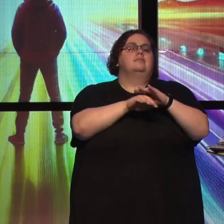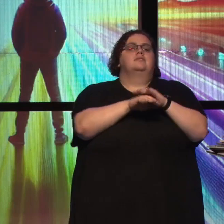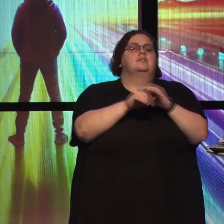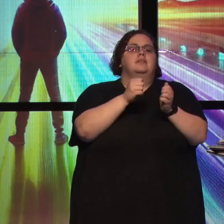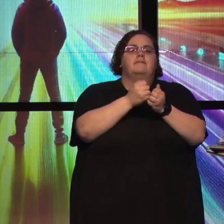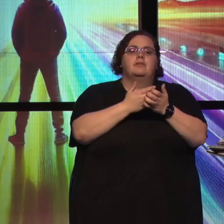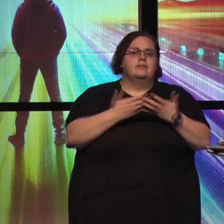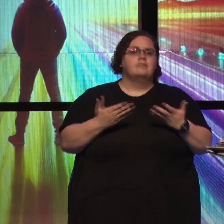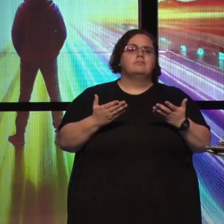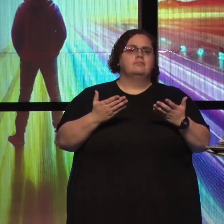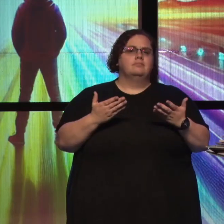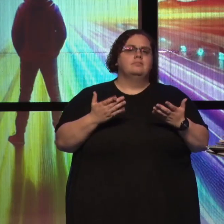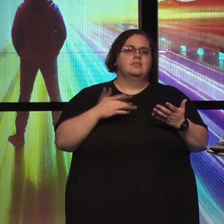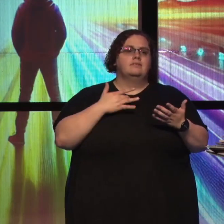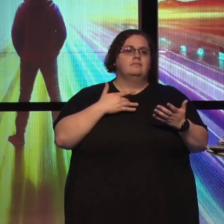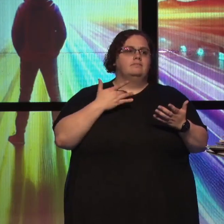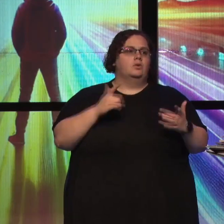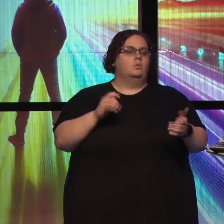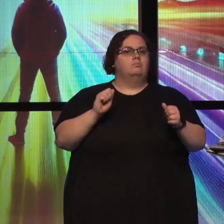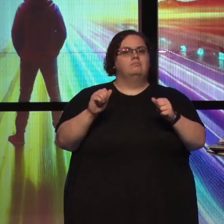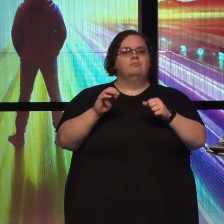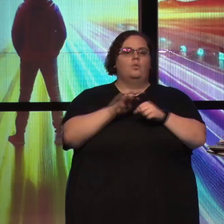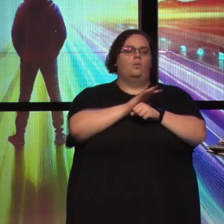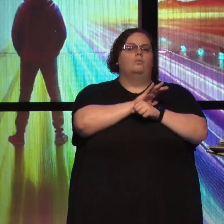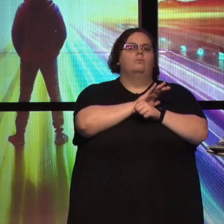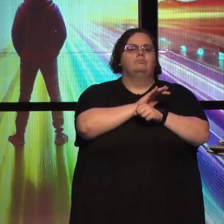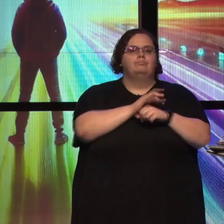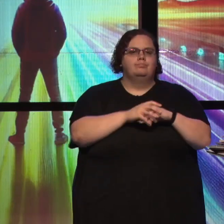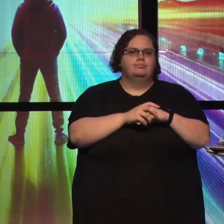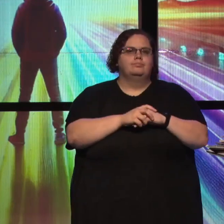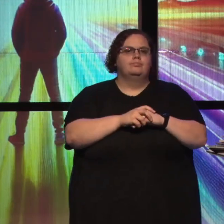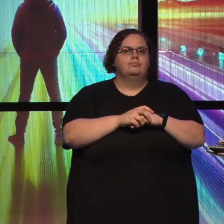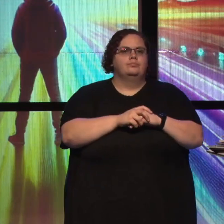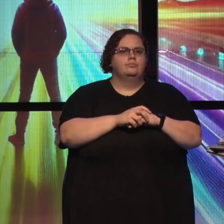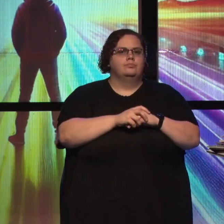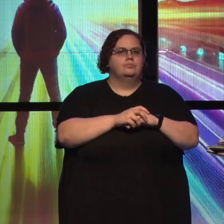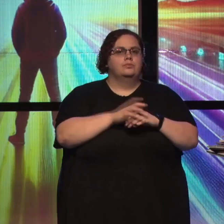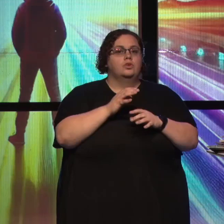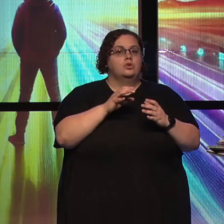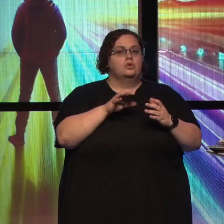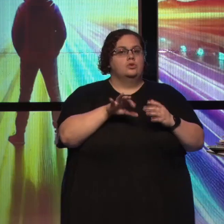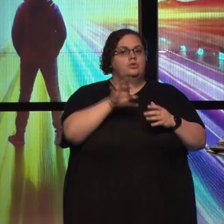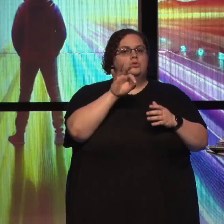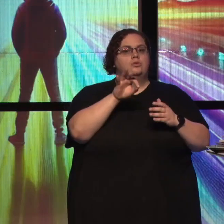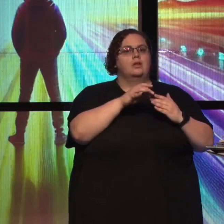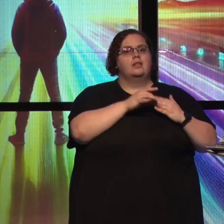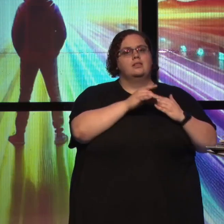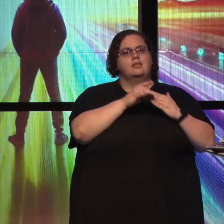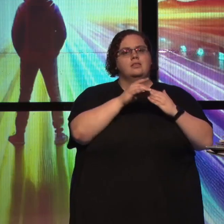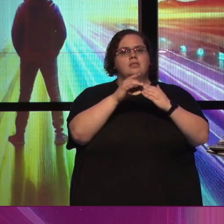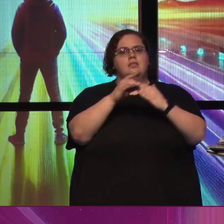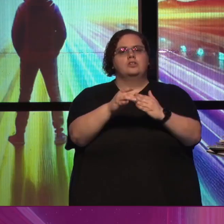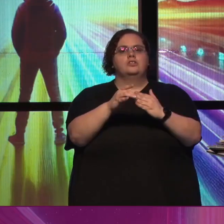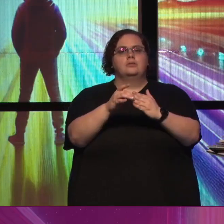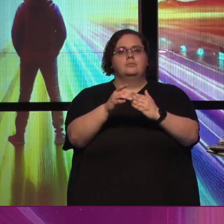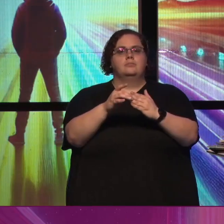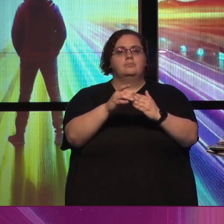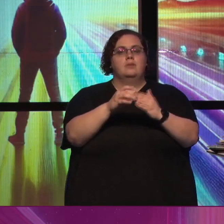life. And then we choose servant leadership over narcissistic arrogance. And I'm going to leave it at